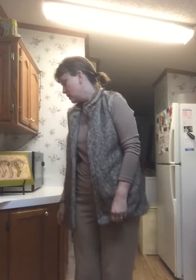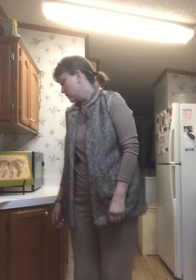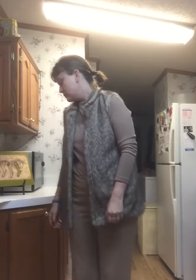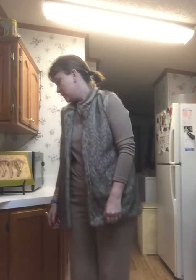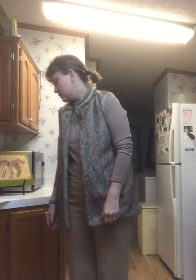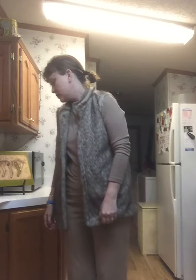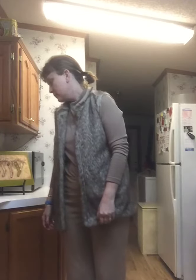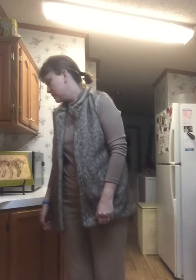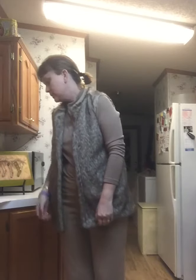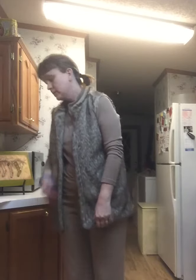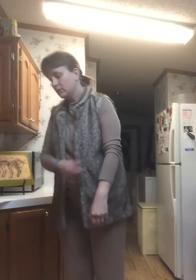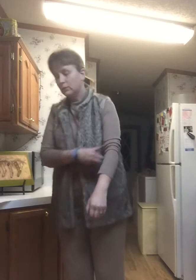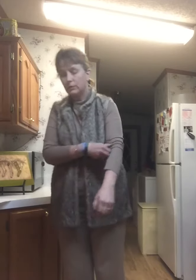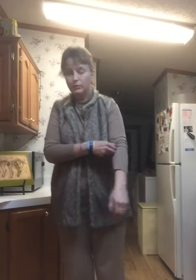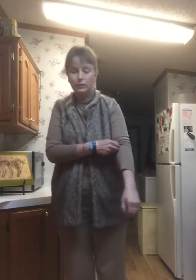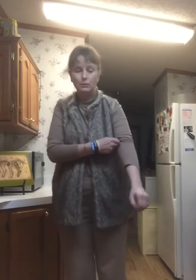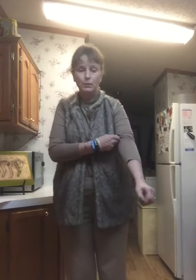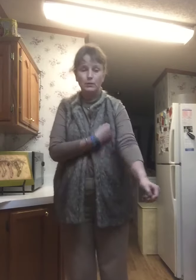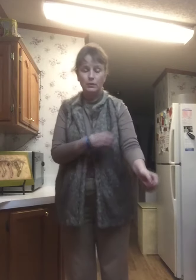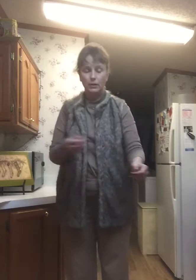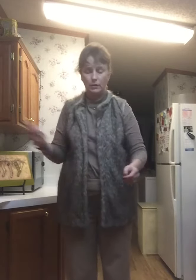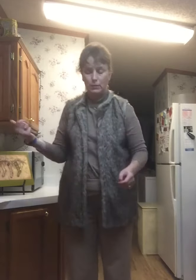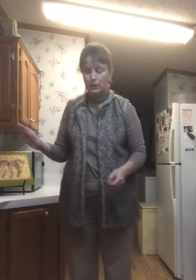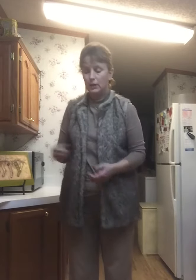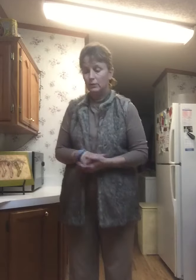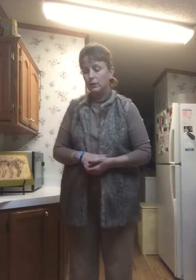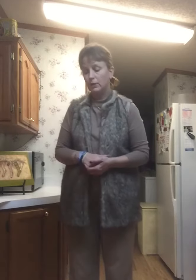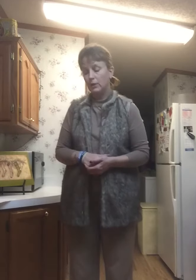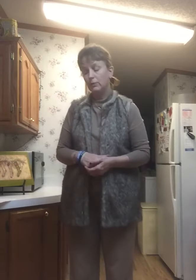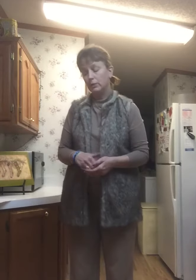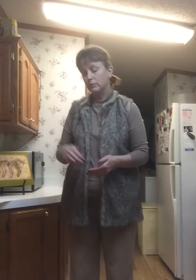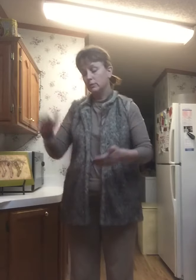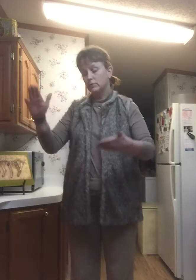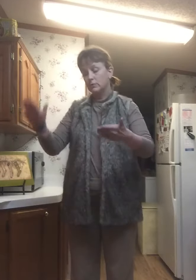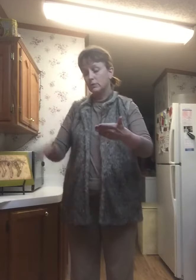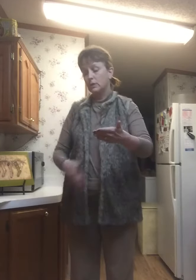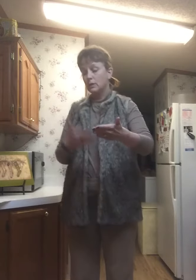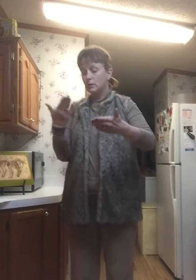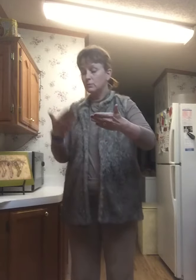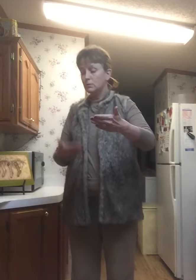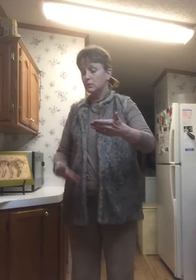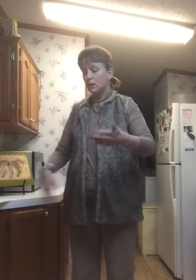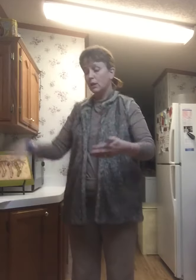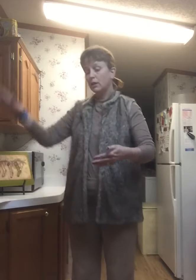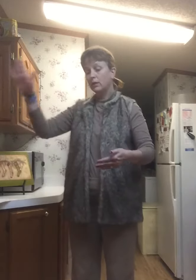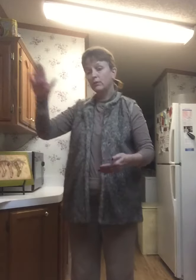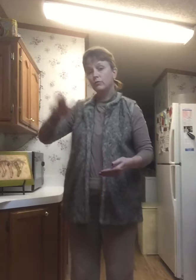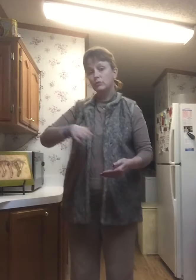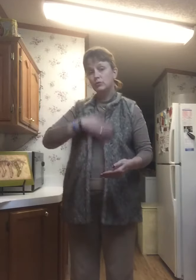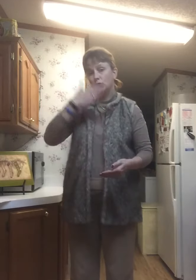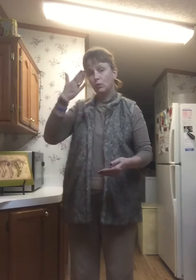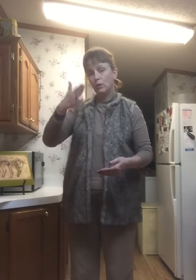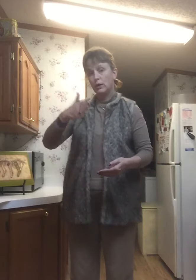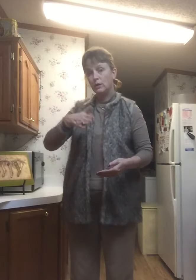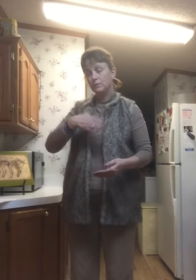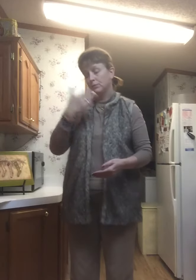I was making sure we did the word thrill up at the beginning, and we do. So it's sweet hymns of joy